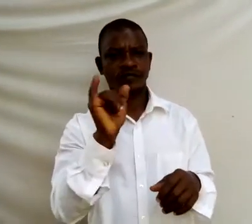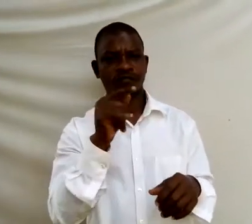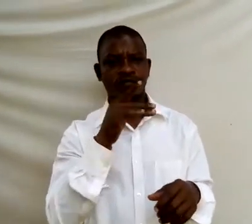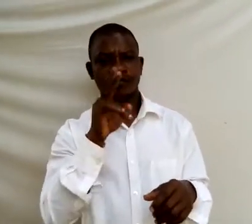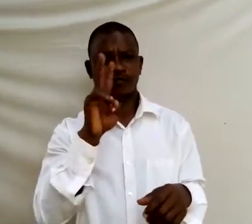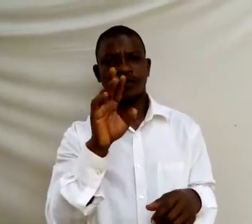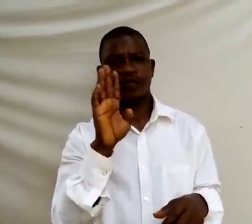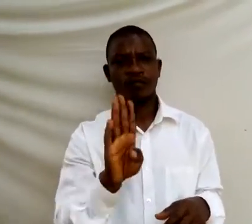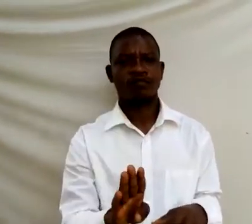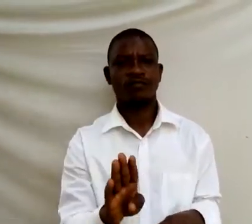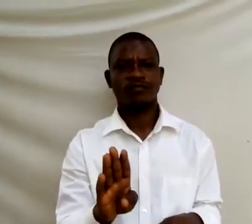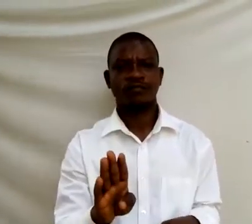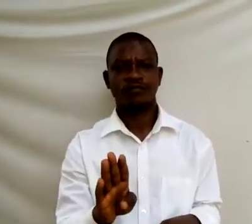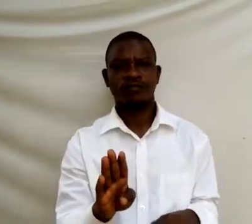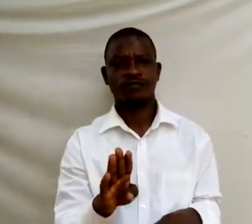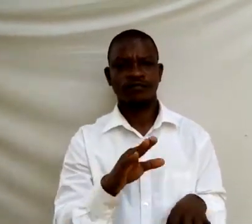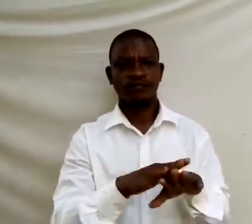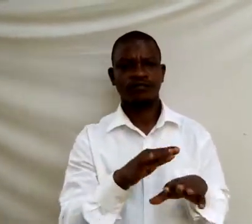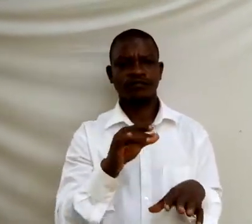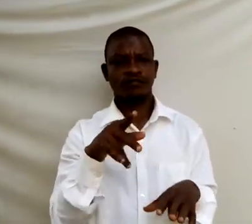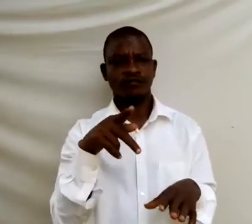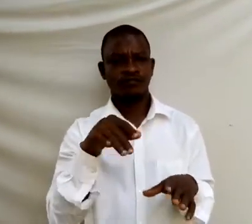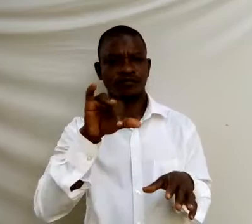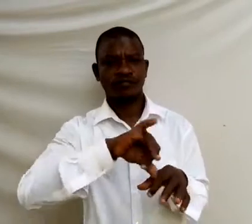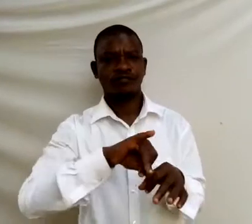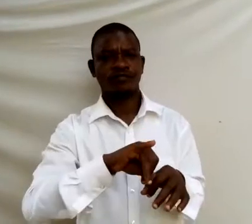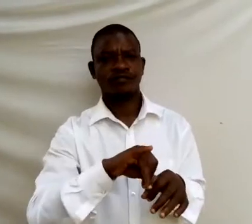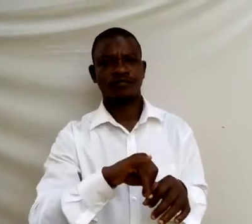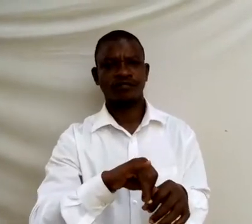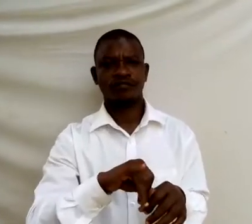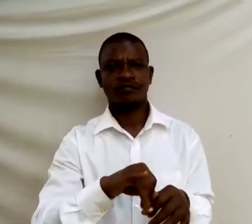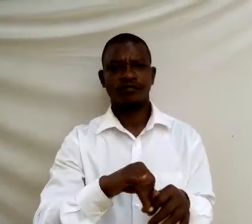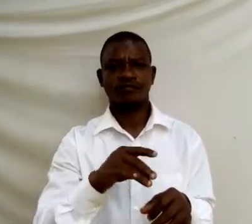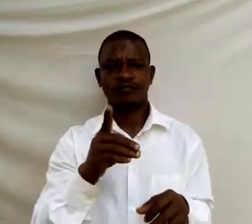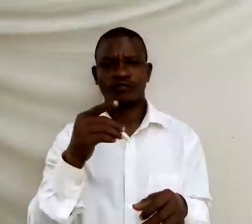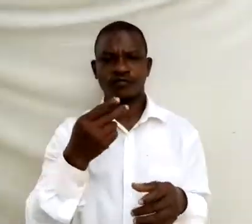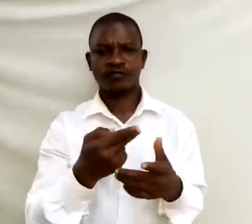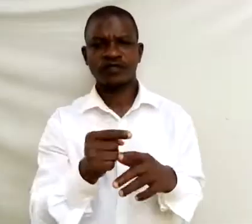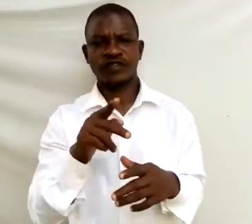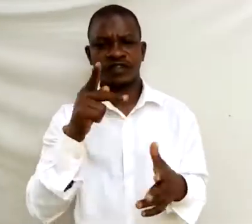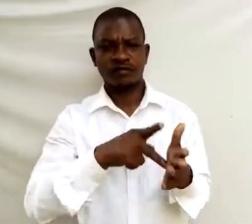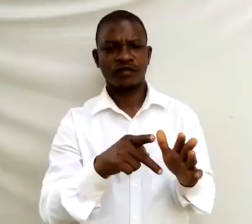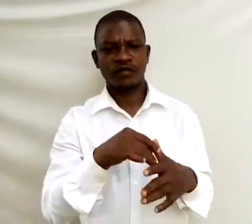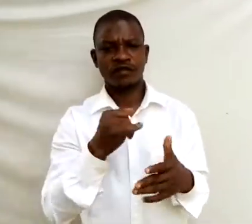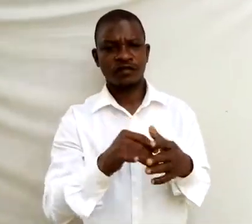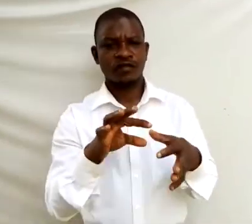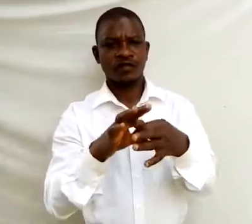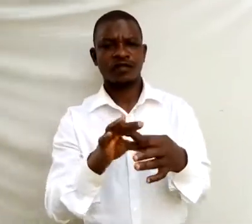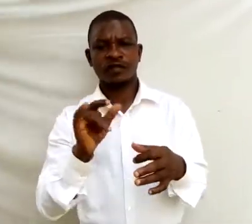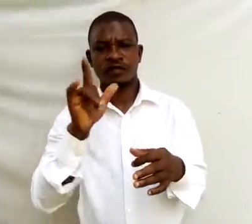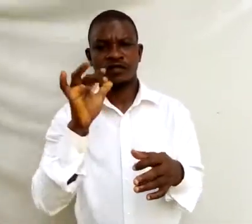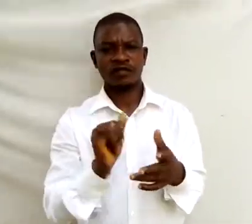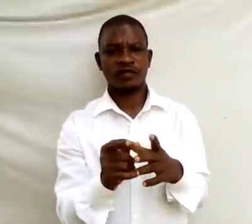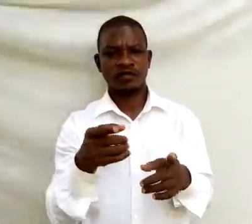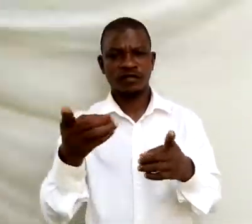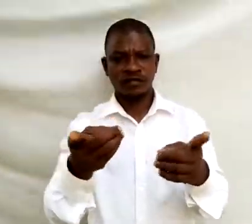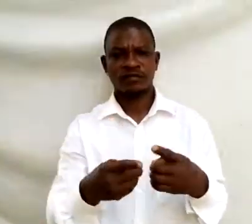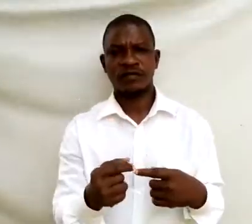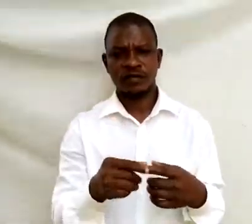2B on petrol. Thus, the prices of jointly demanded goods tend